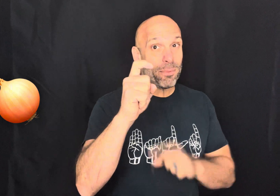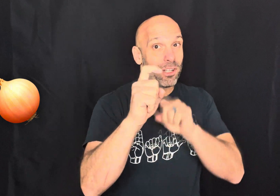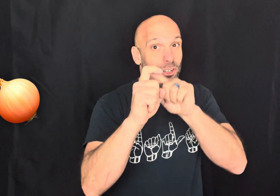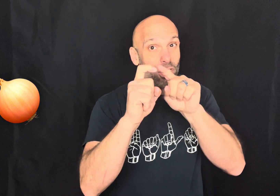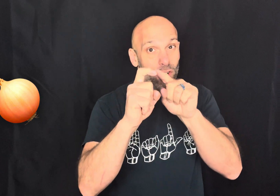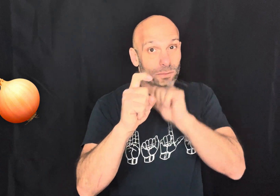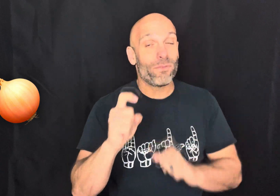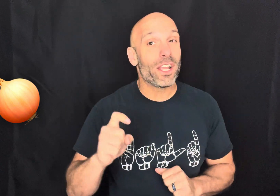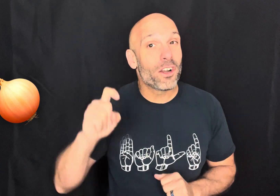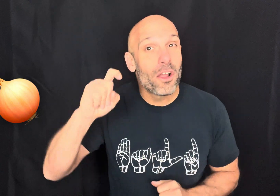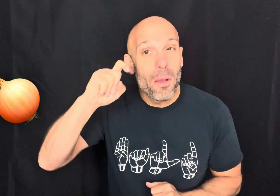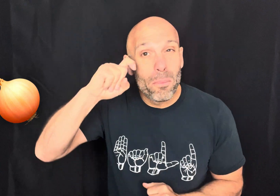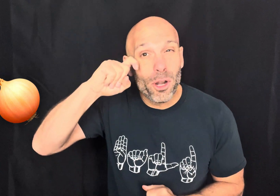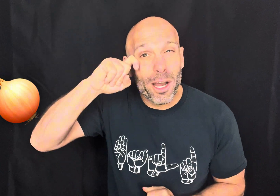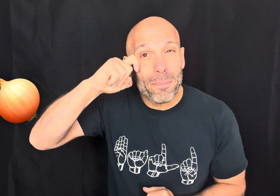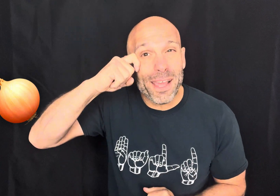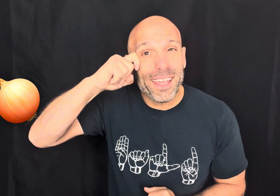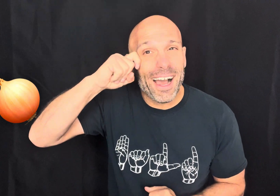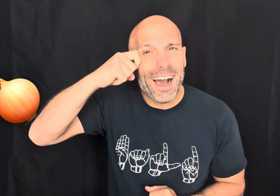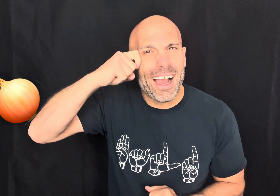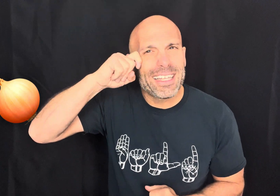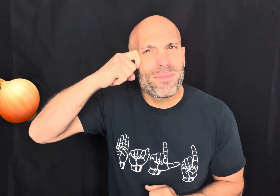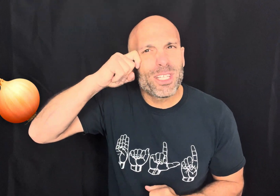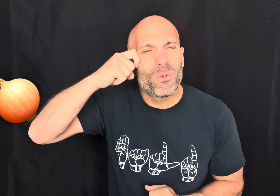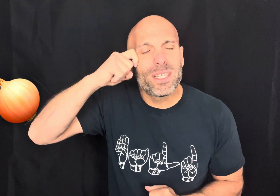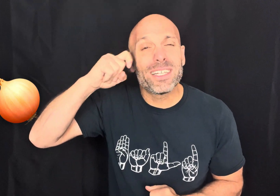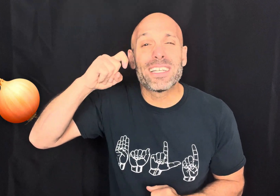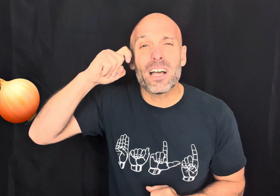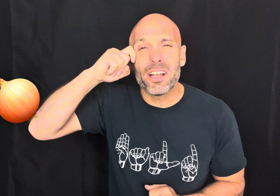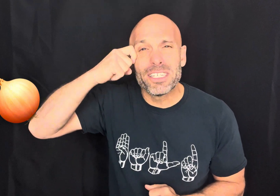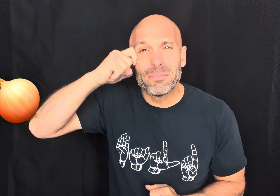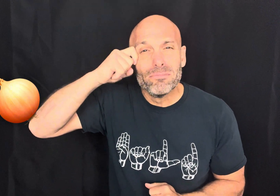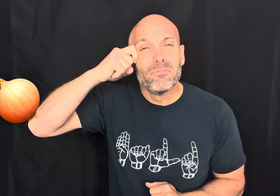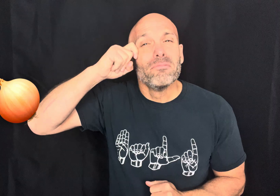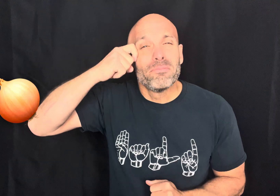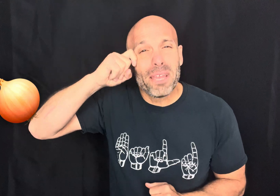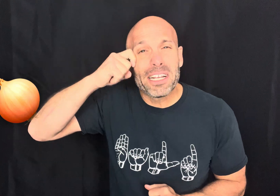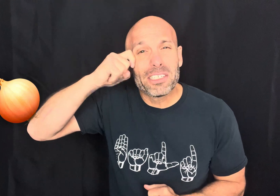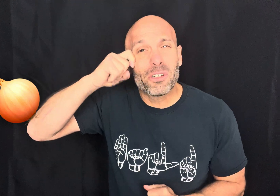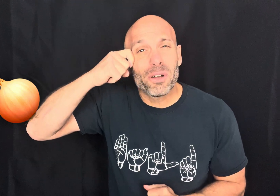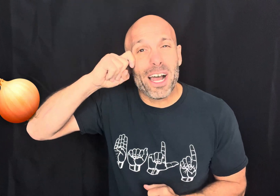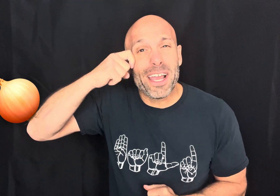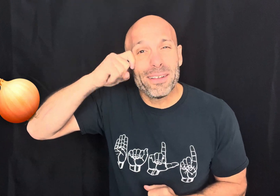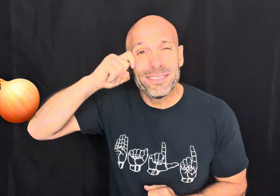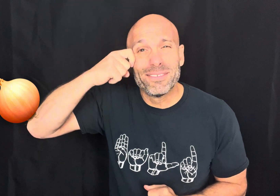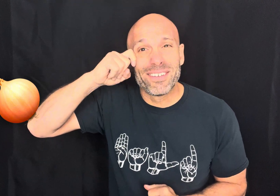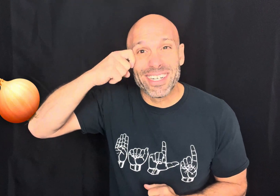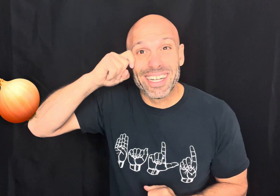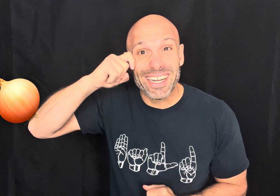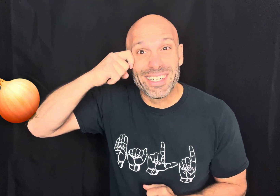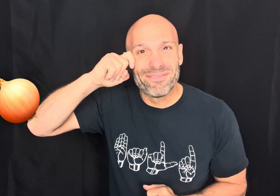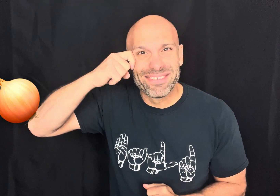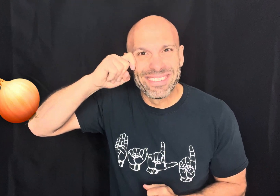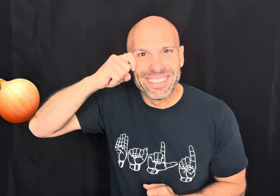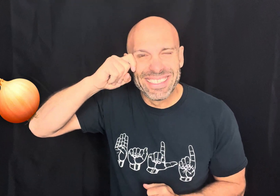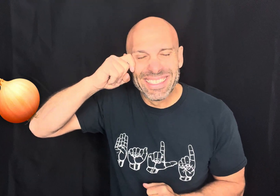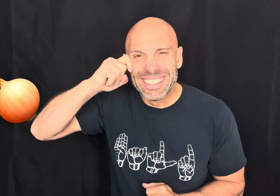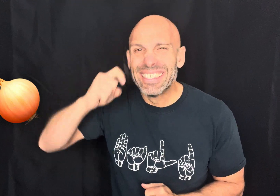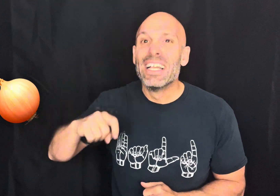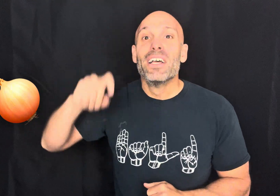little curved finger, put it up by the eyes, and we twist it because onions make us cry when we're cutting them. So